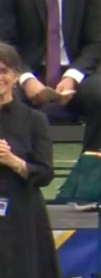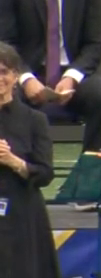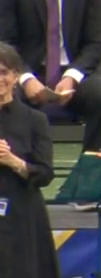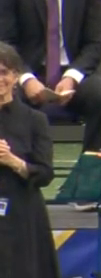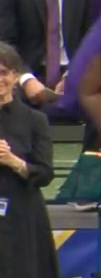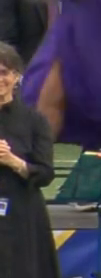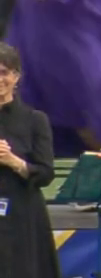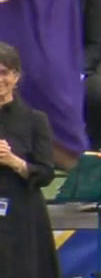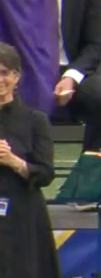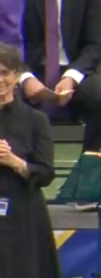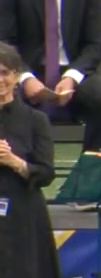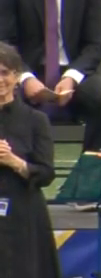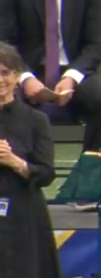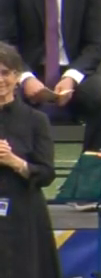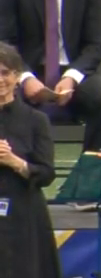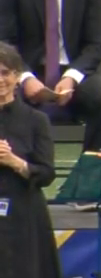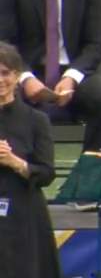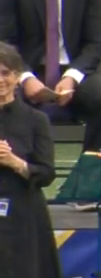Desmond Hester.